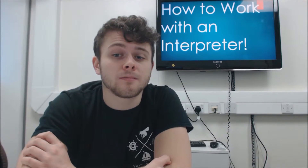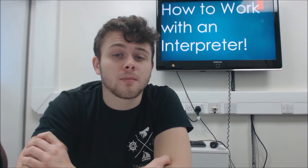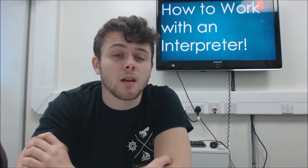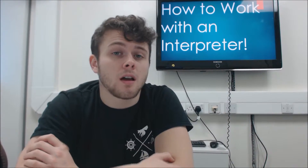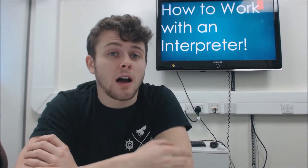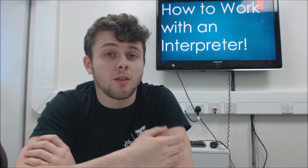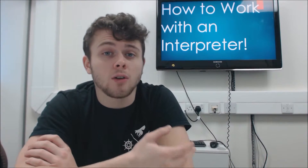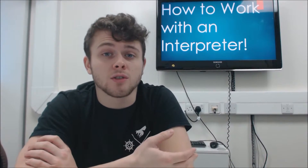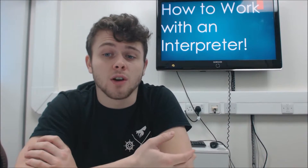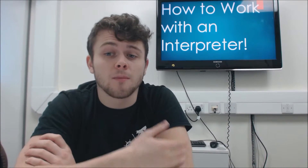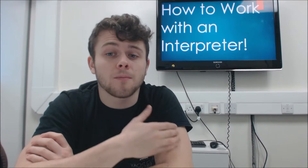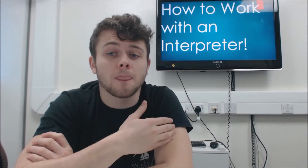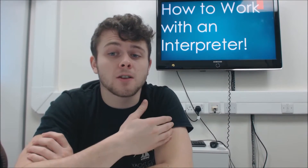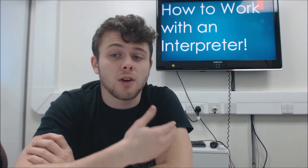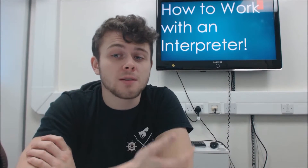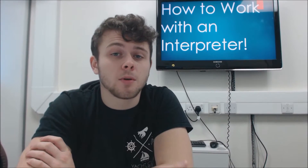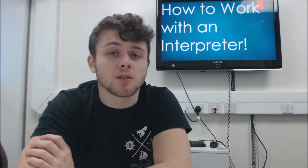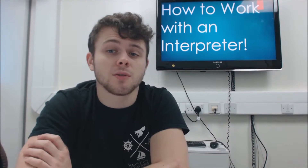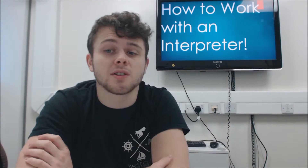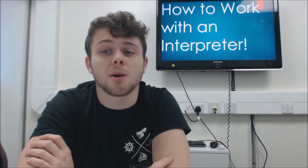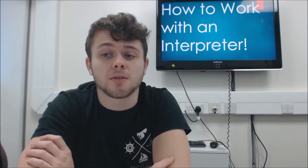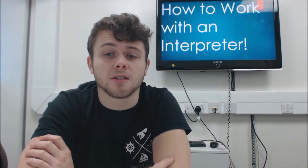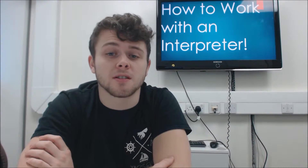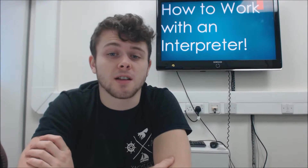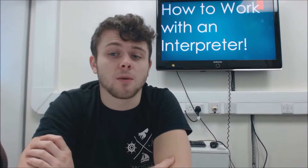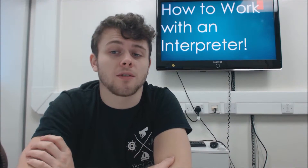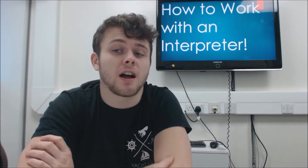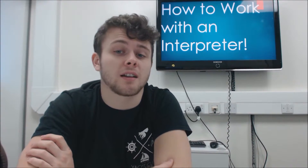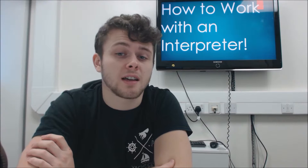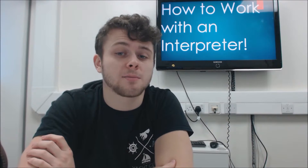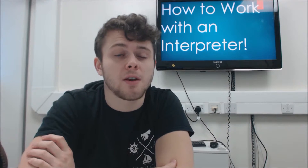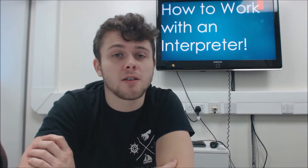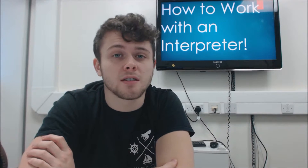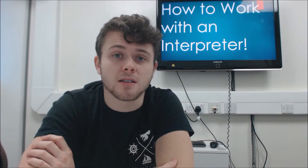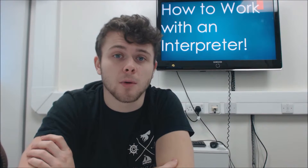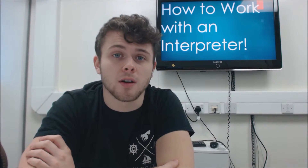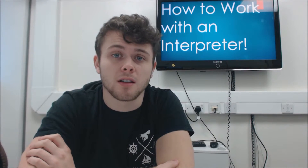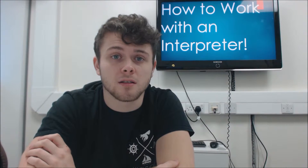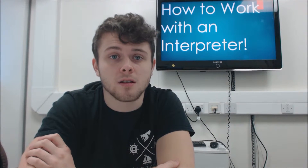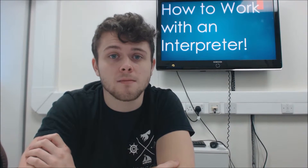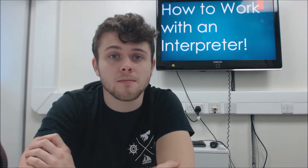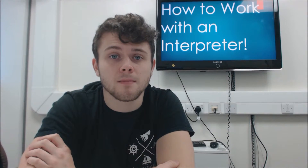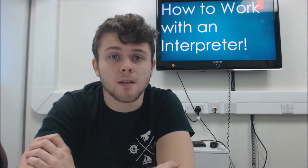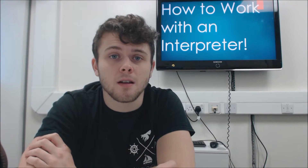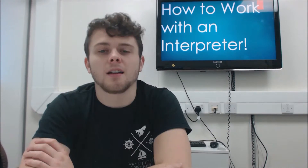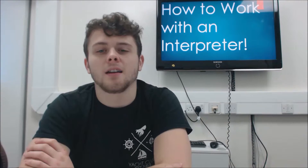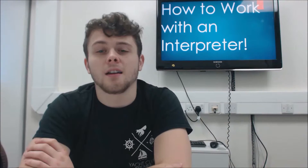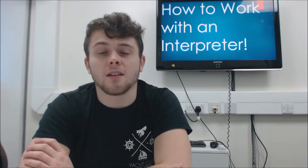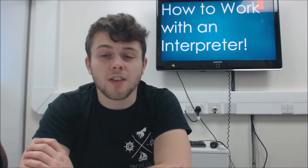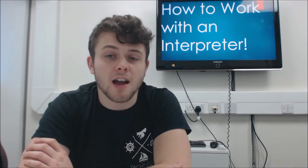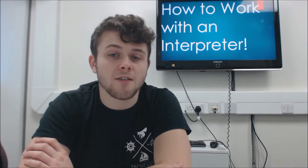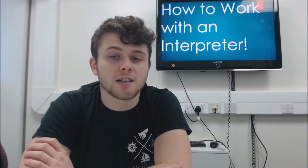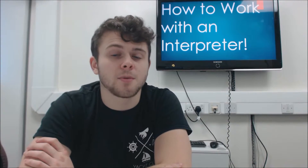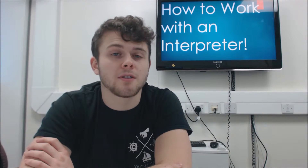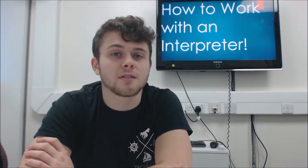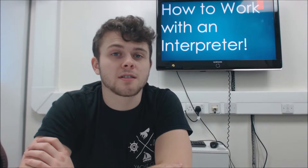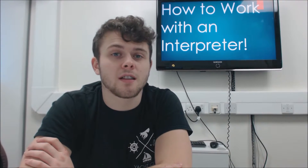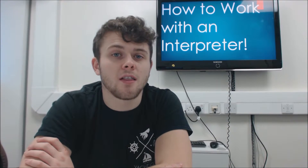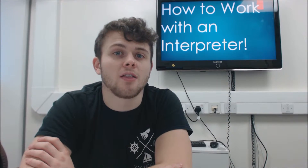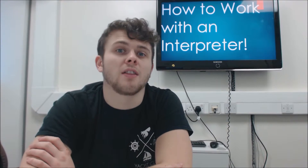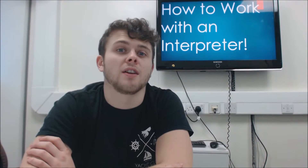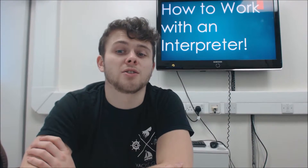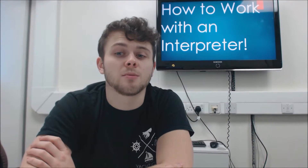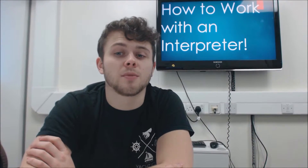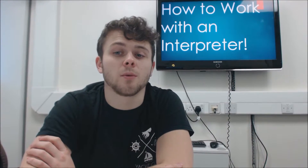workload, and also try to book 2 interpreters that have had experience in the sporting industry. If they have